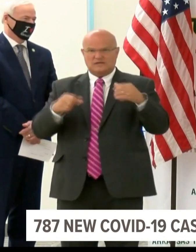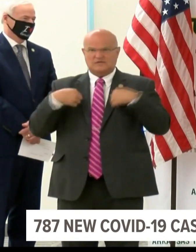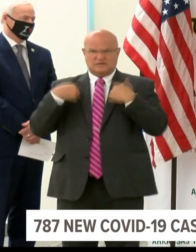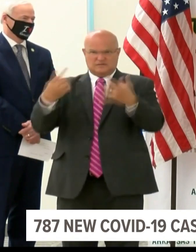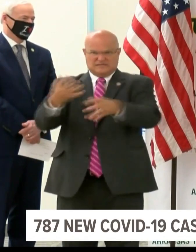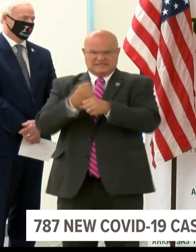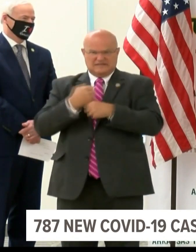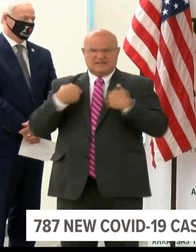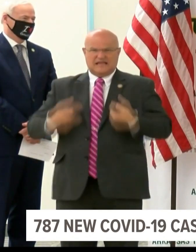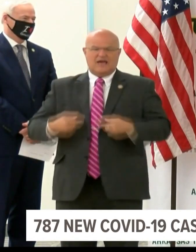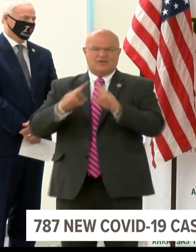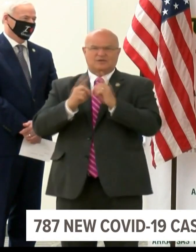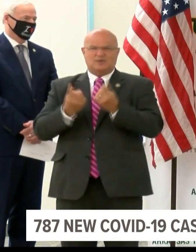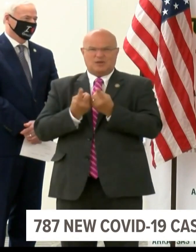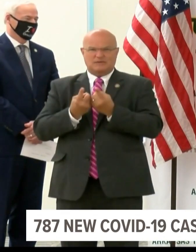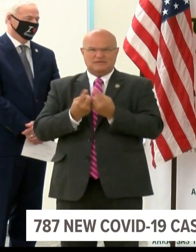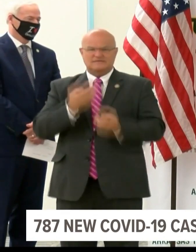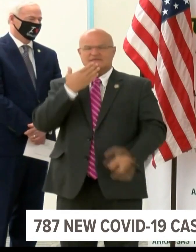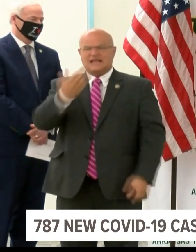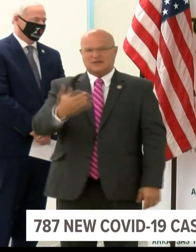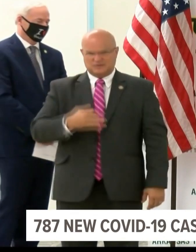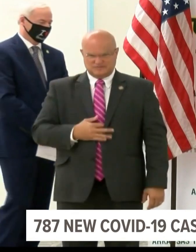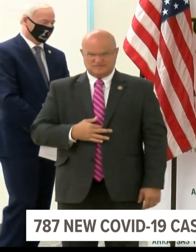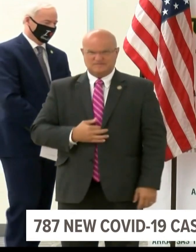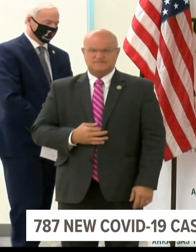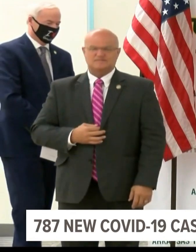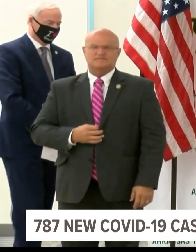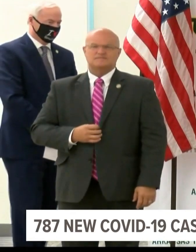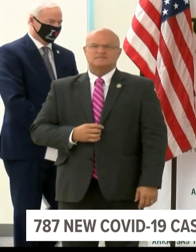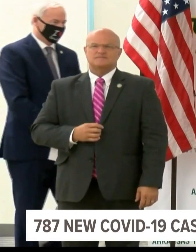been receiving at the health department. So thank you.